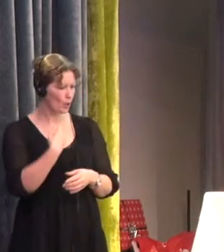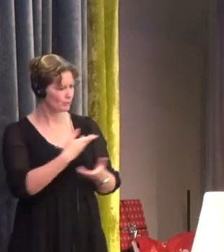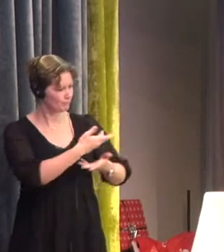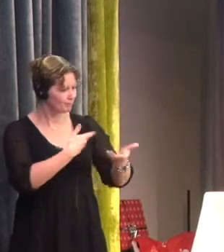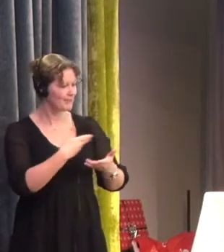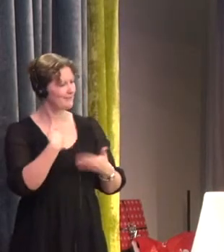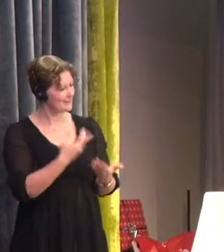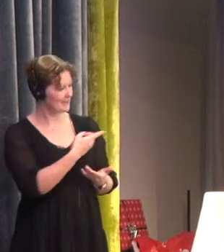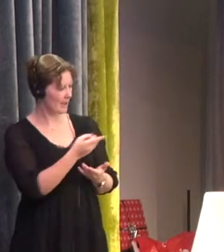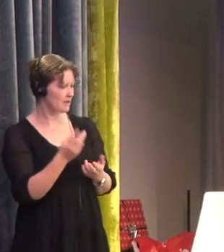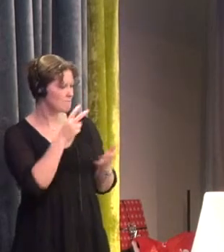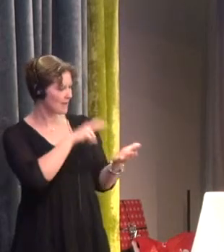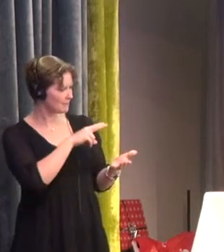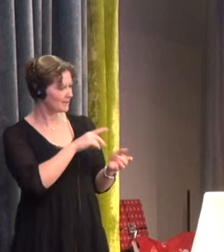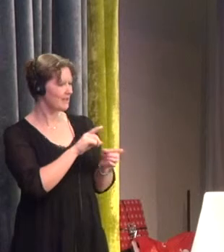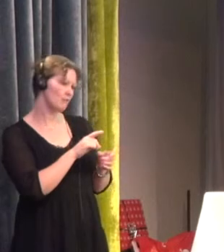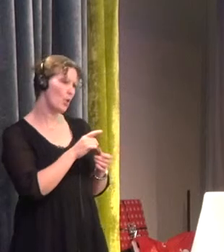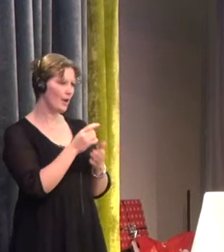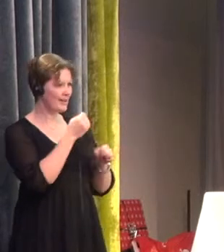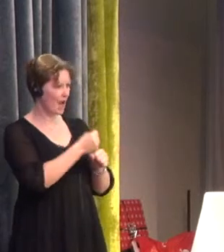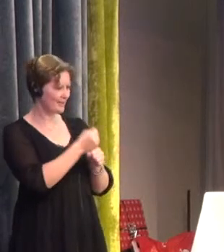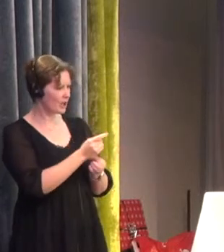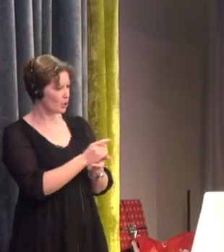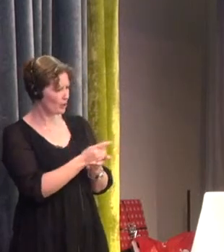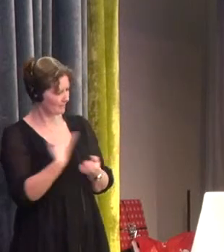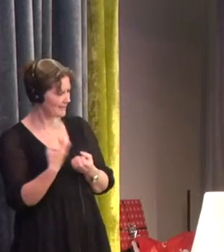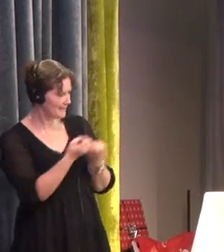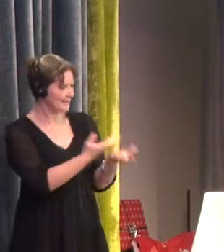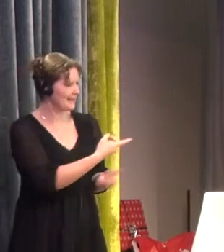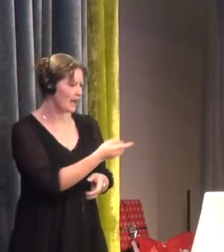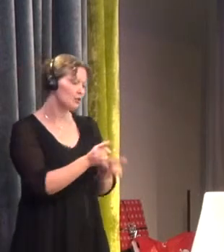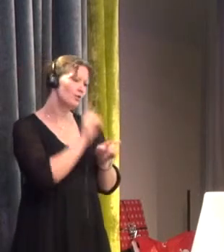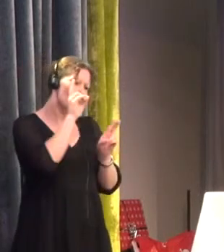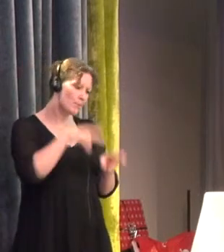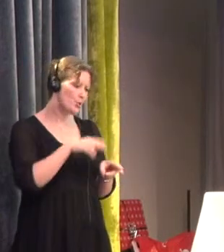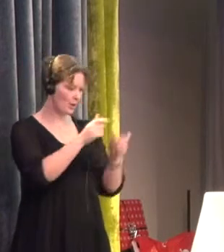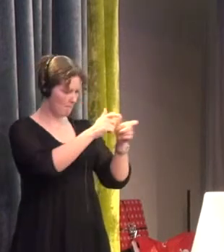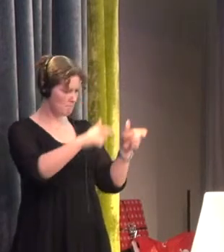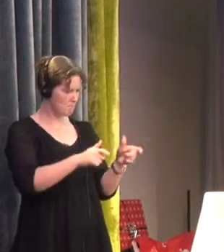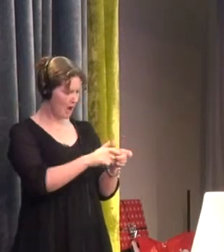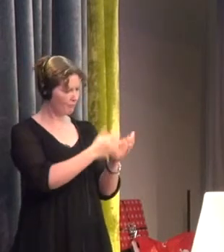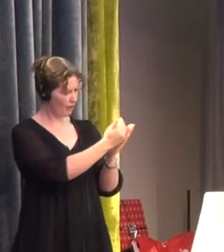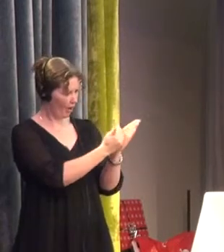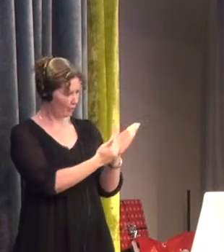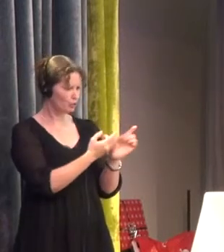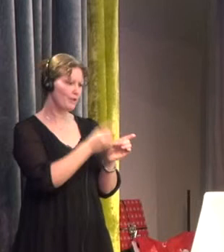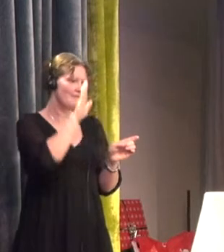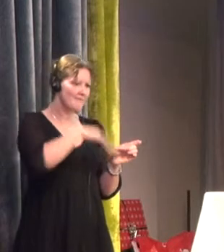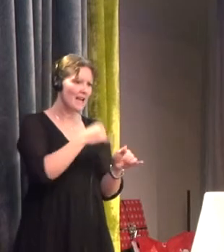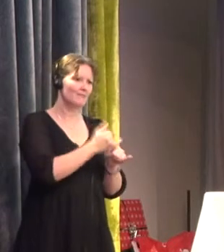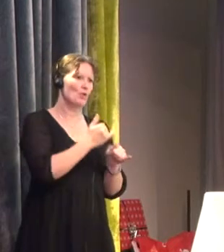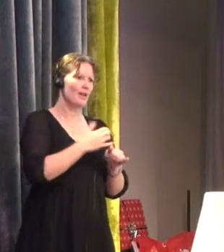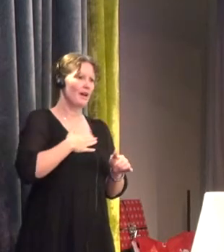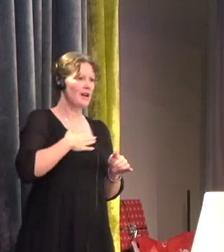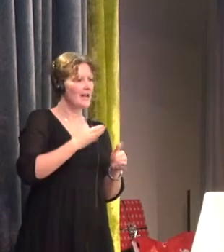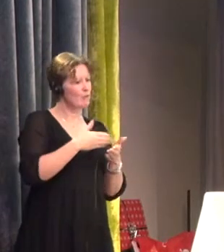and some reality on what it's like to have to live under this mandate, or what it's like to live without a particular type of protection. Let us tell you